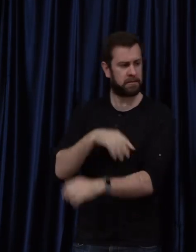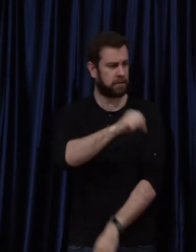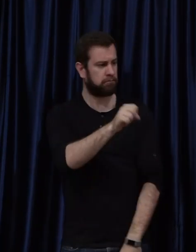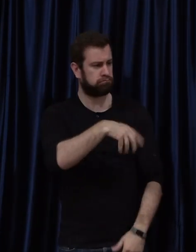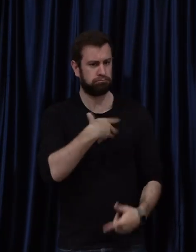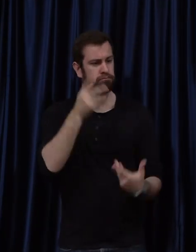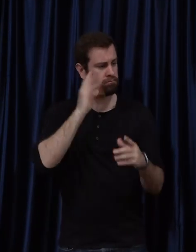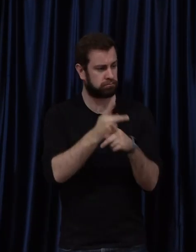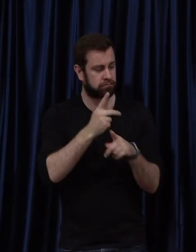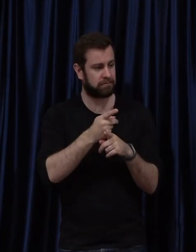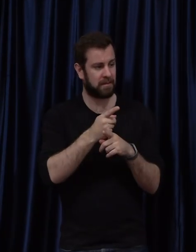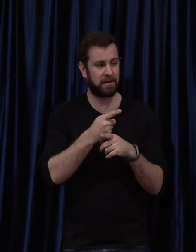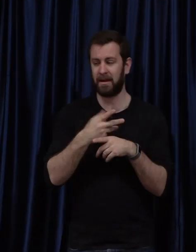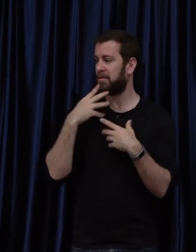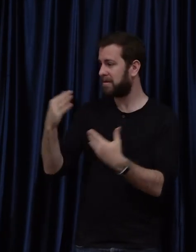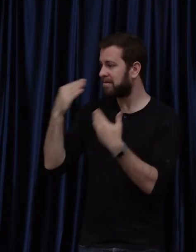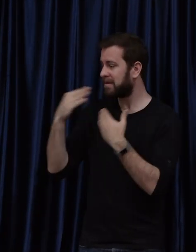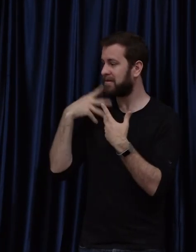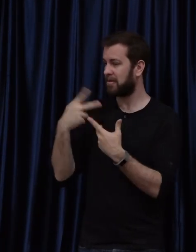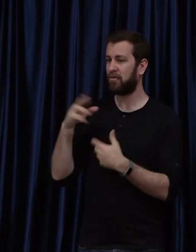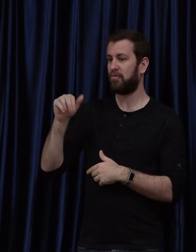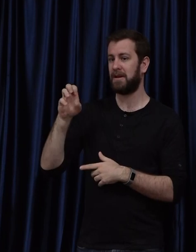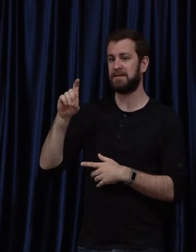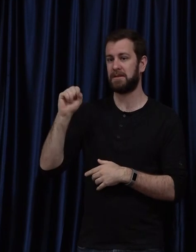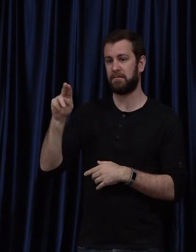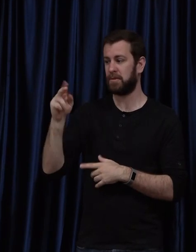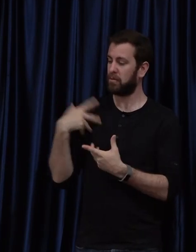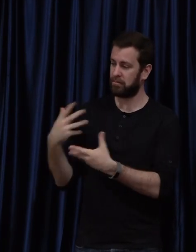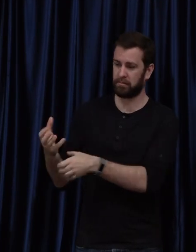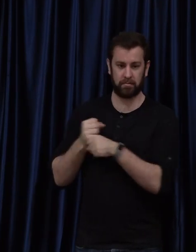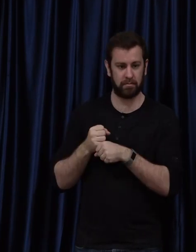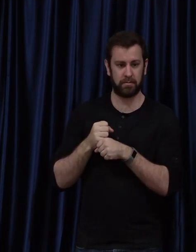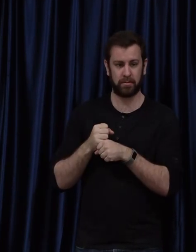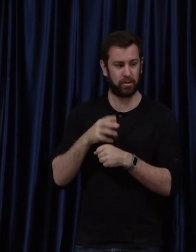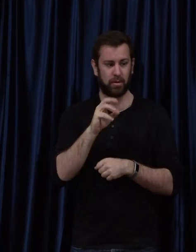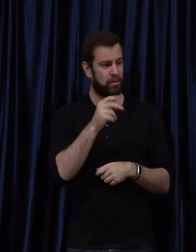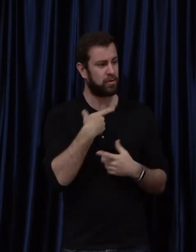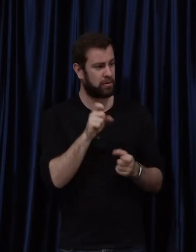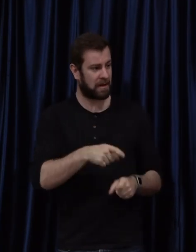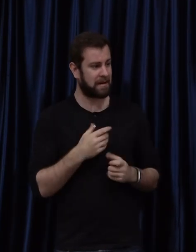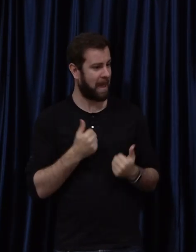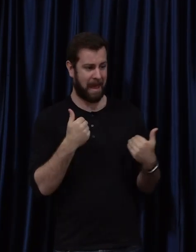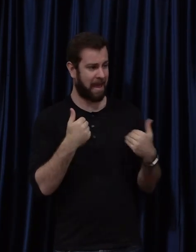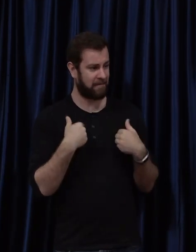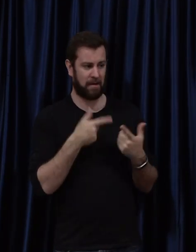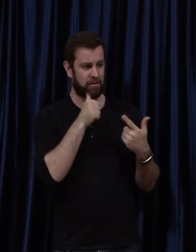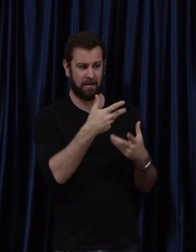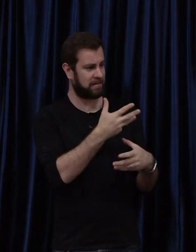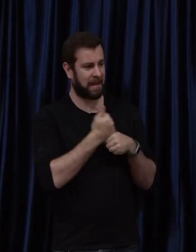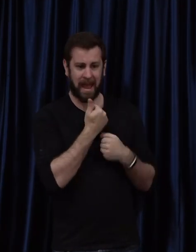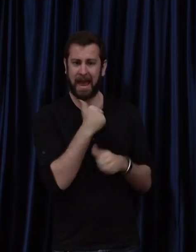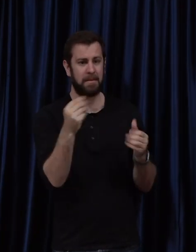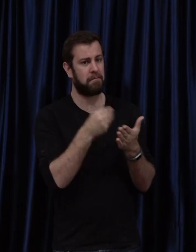said, I have come to pay ransom to take him. The Prophet of Allah sallallahu alaihi wasallam said, no, you can have him. I will not take a dime in